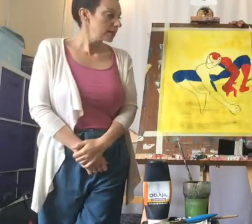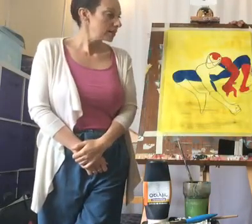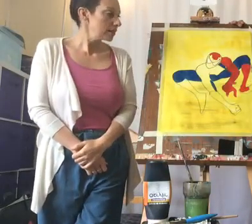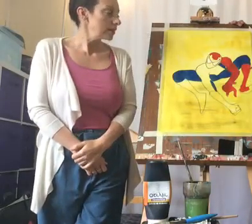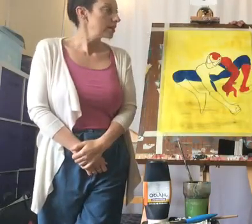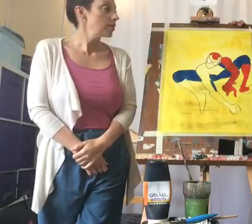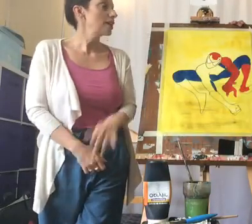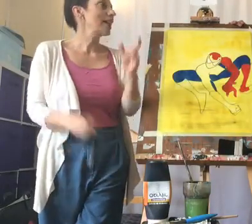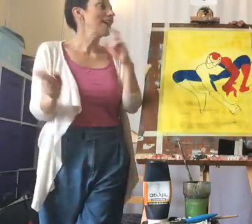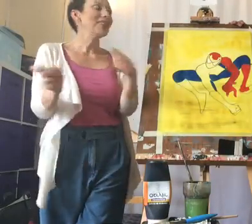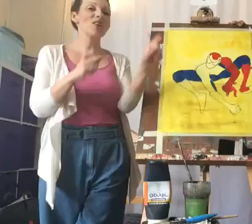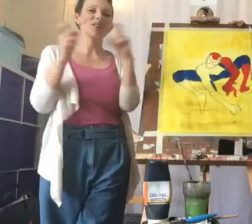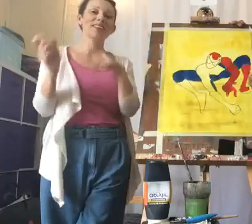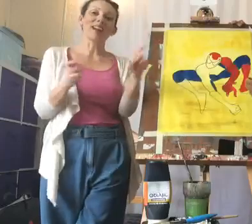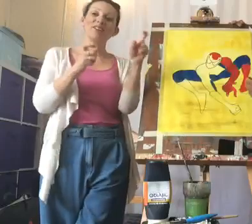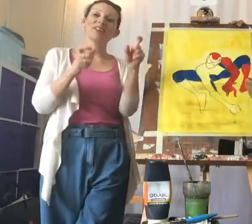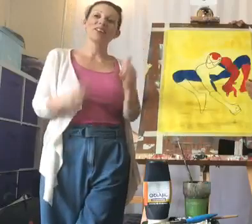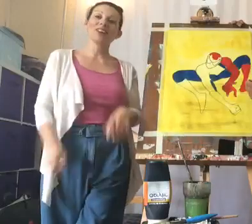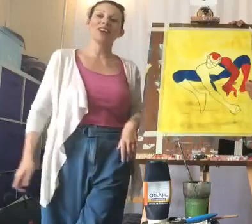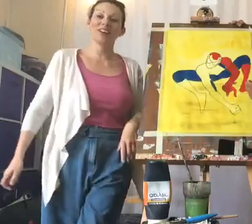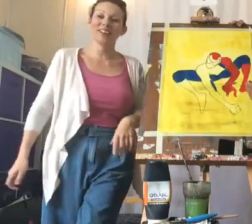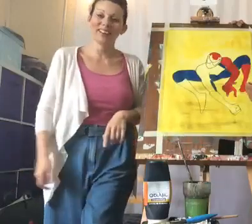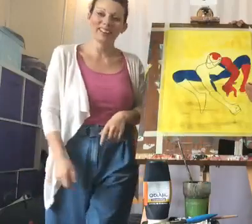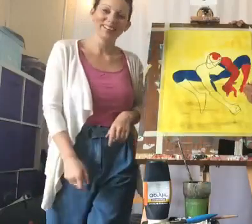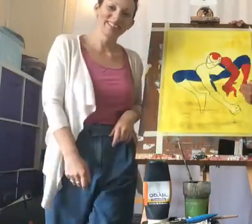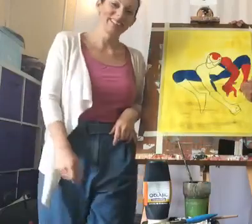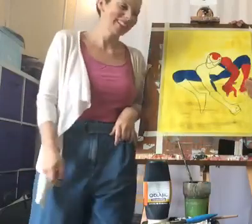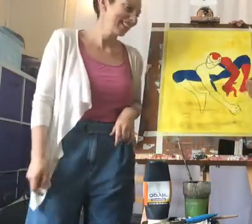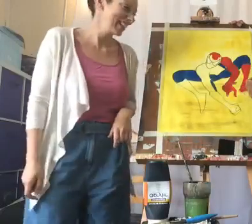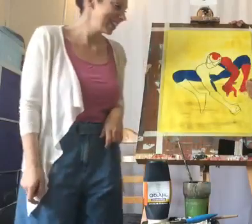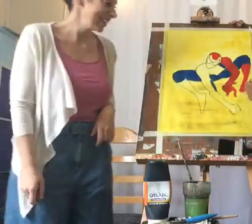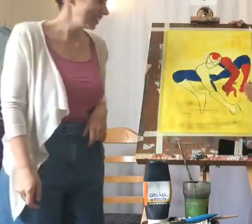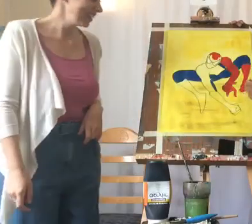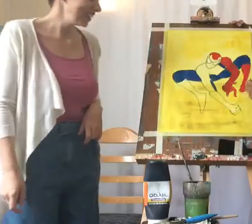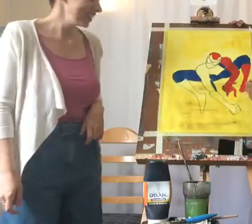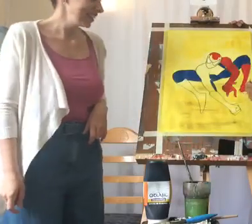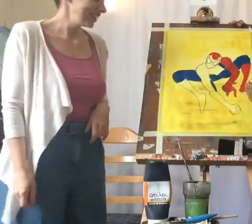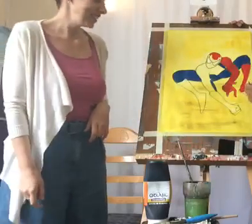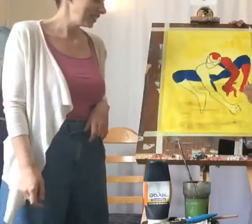I can actually hear him Carry chuckling. on, carry on.